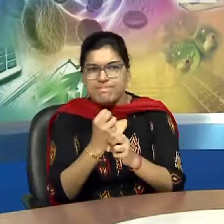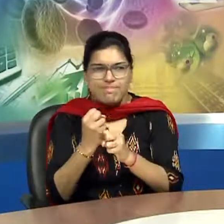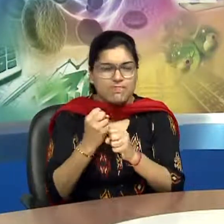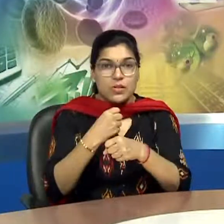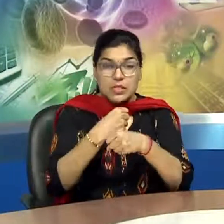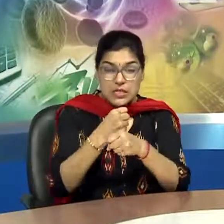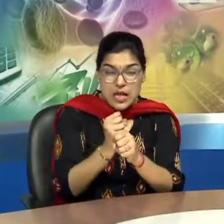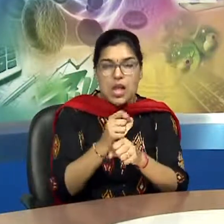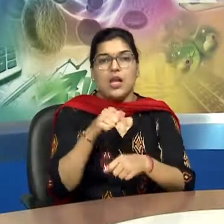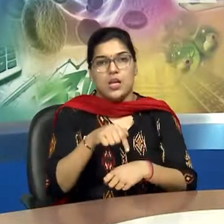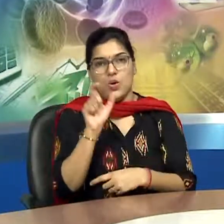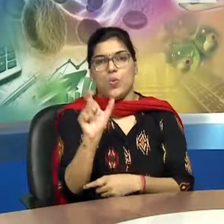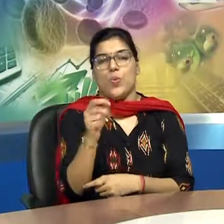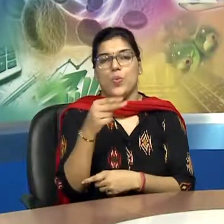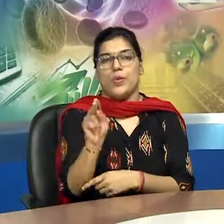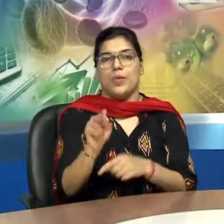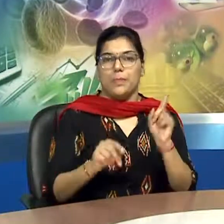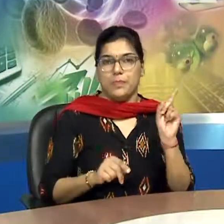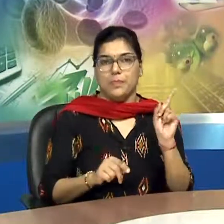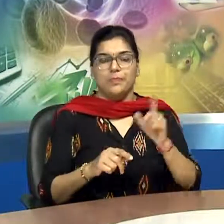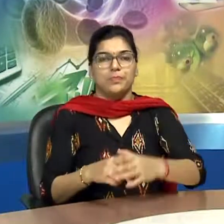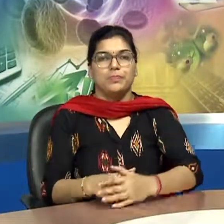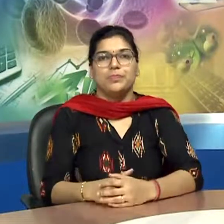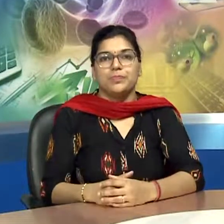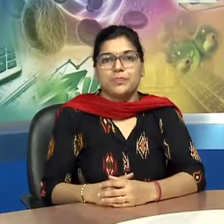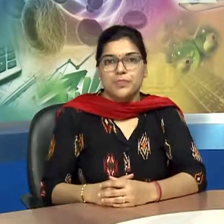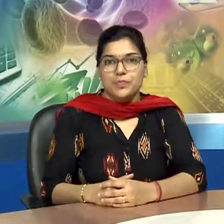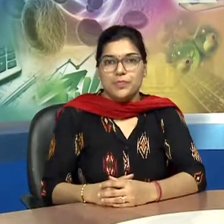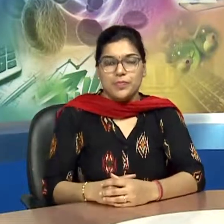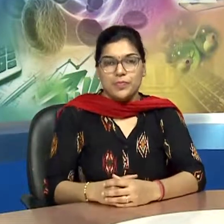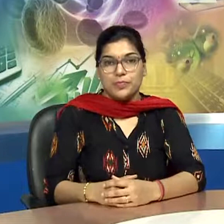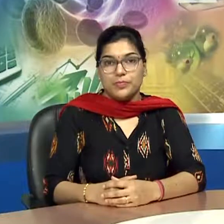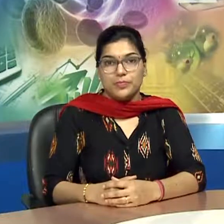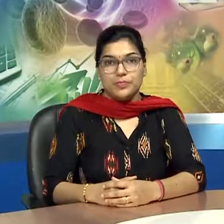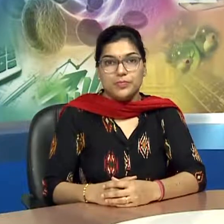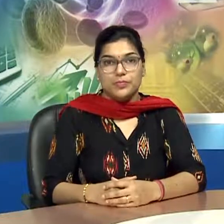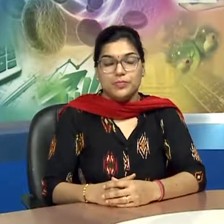removing that addiction. So there are withdrawal symptoms.